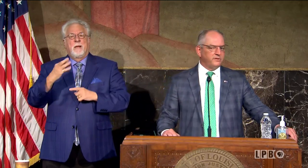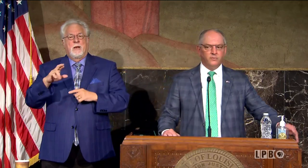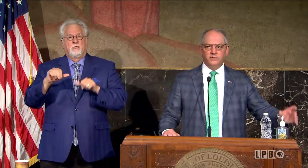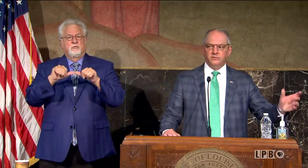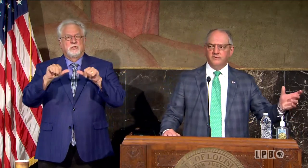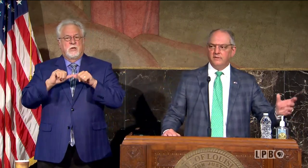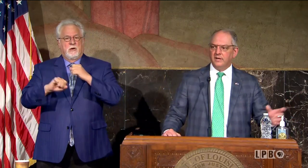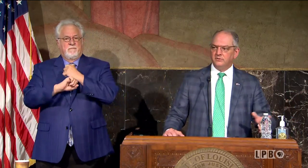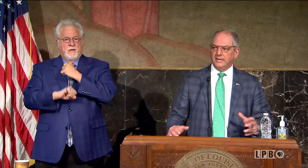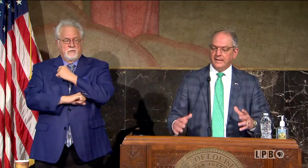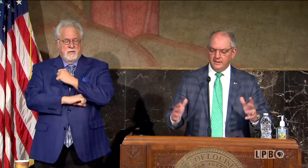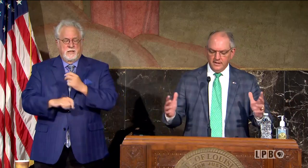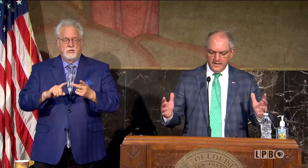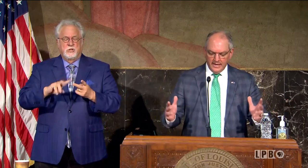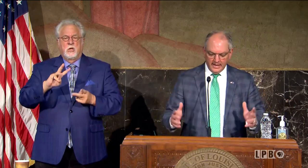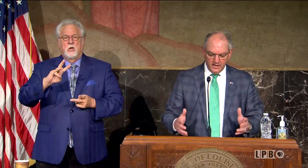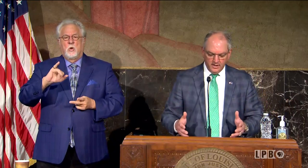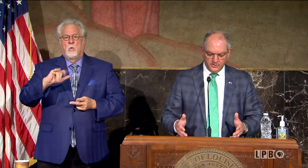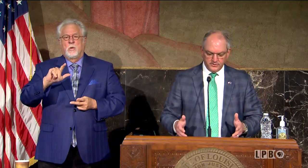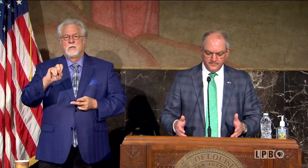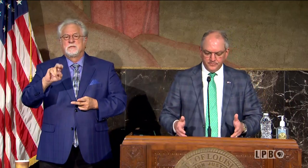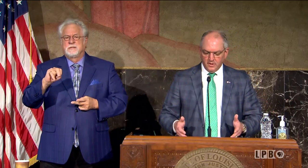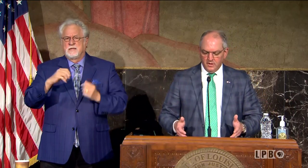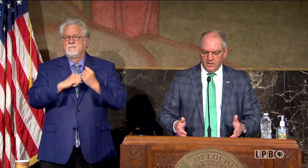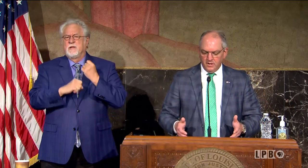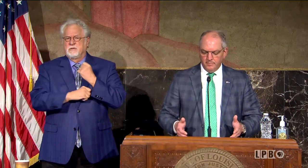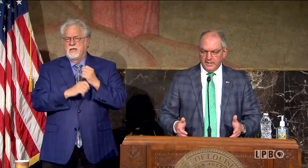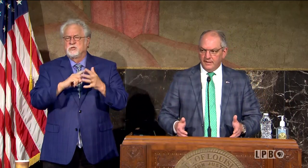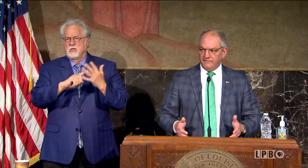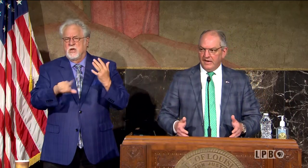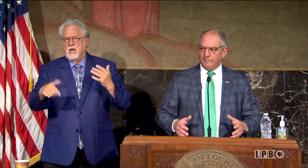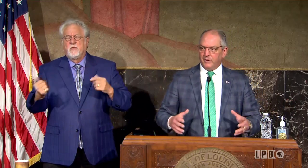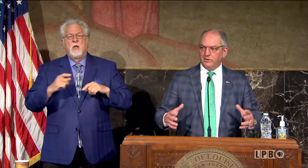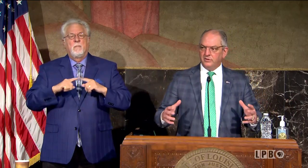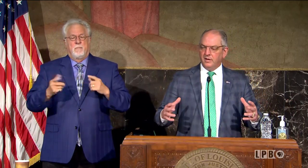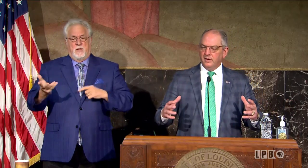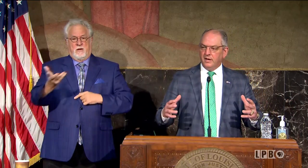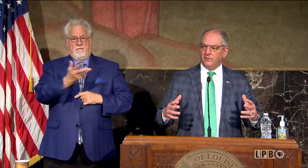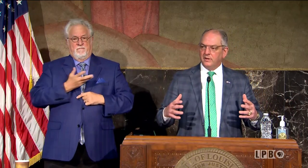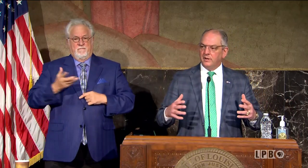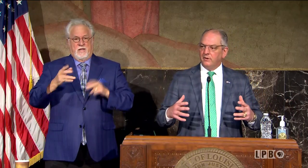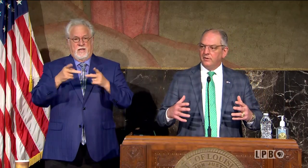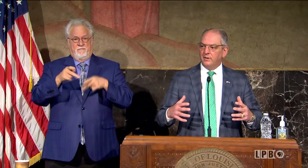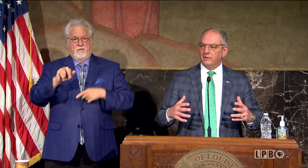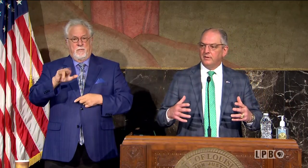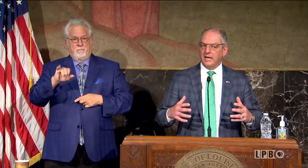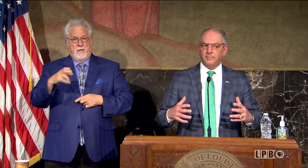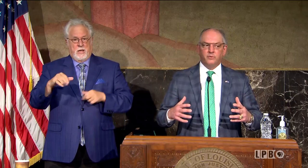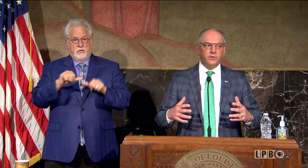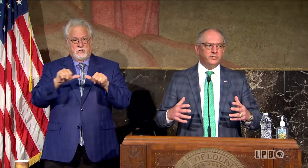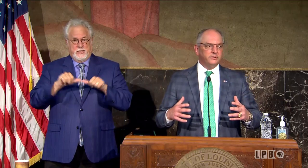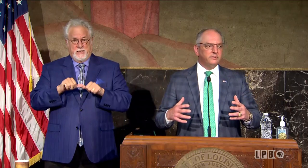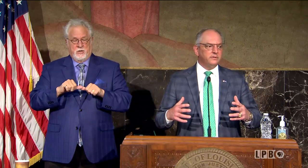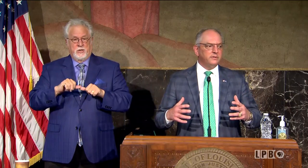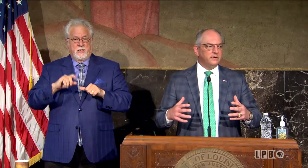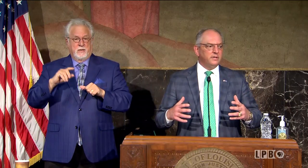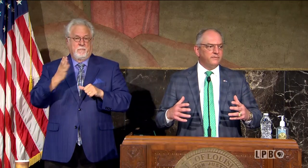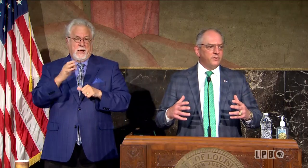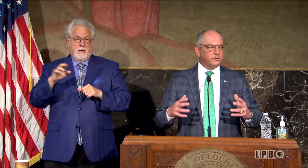Foundation, the Wilson Foundation, and others. But in a 5-parish area here in the capital